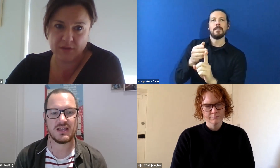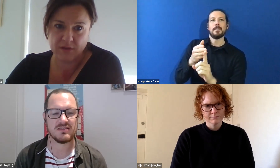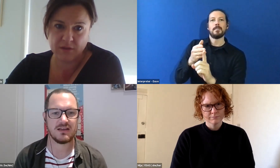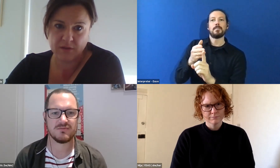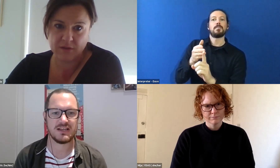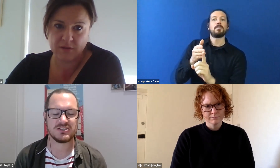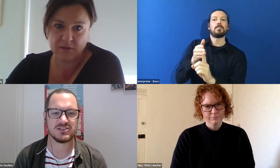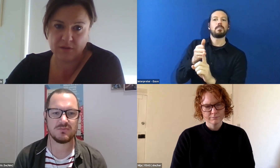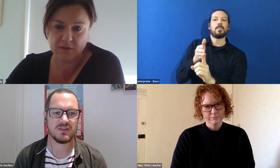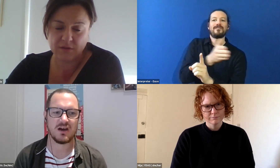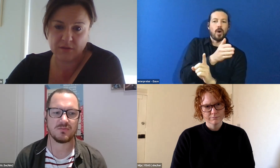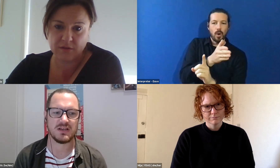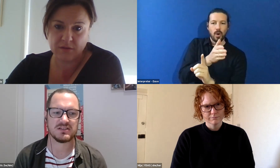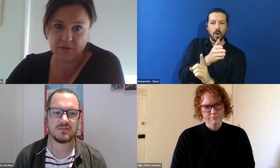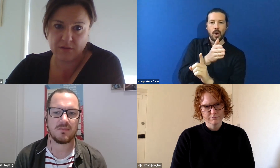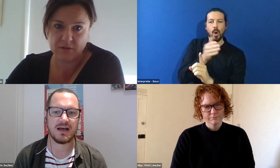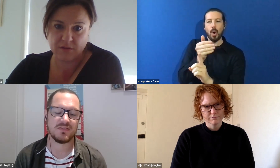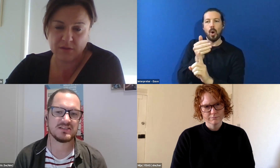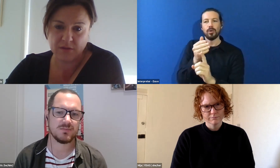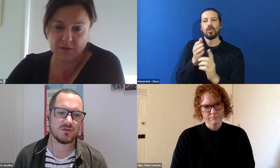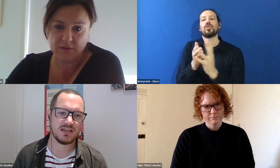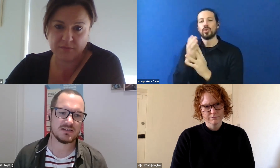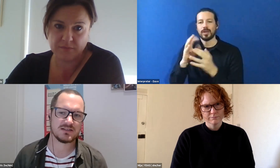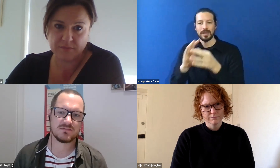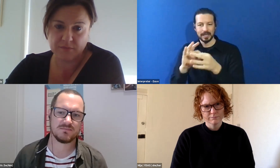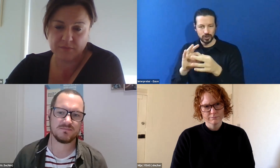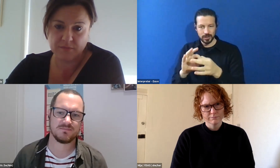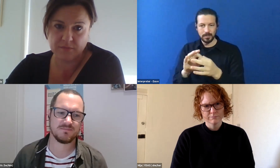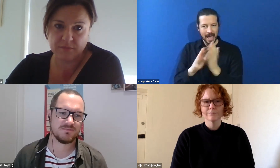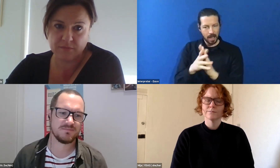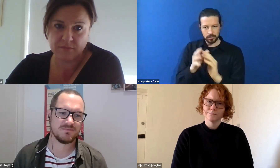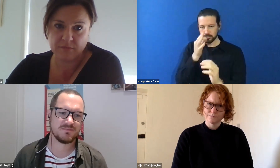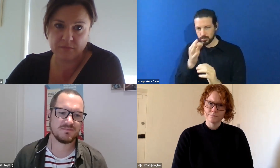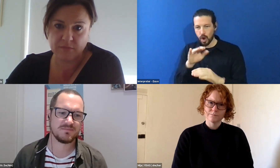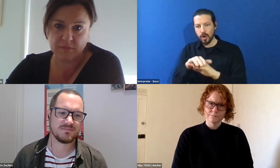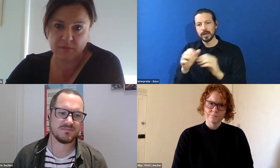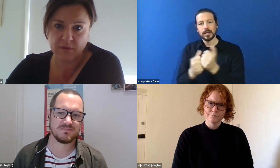to create that relationship with a young person about their support needs?